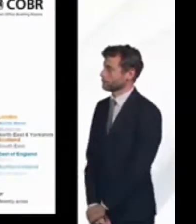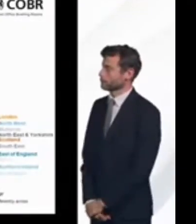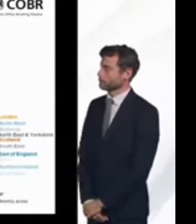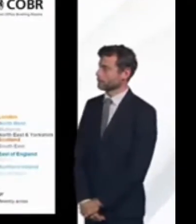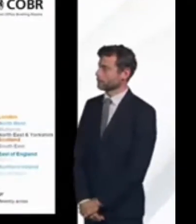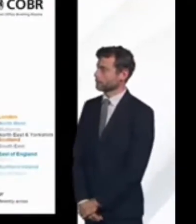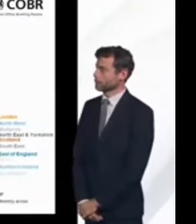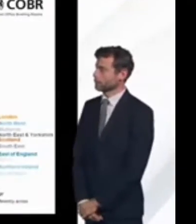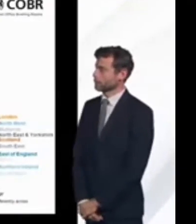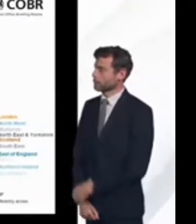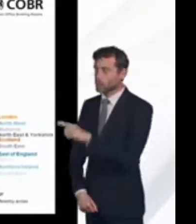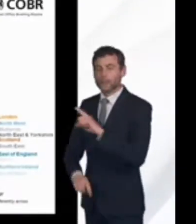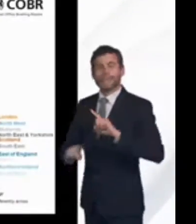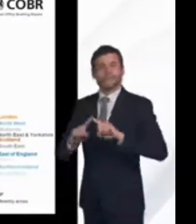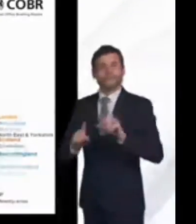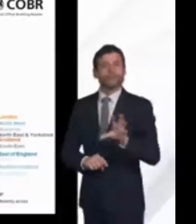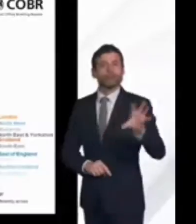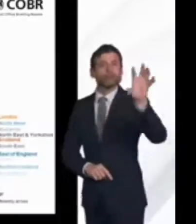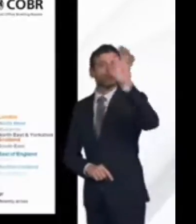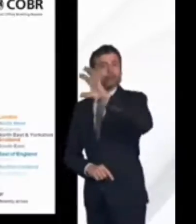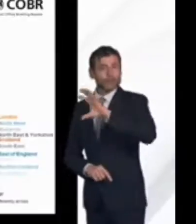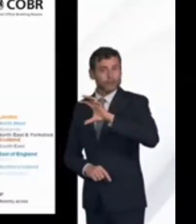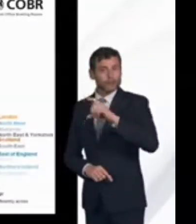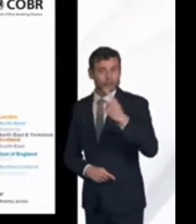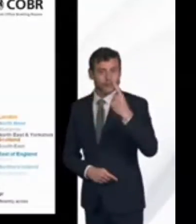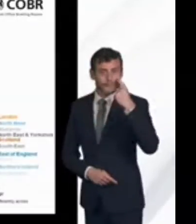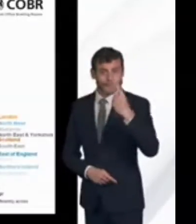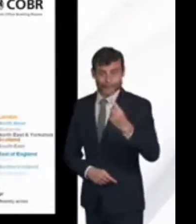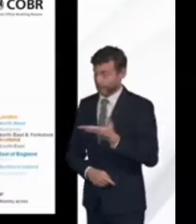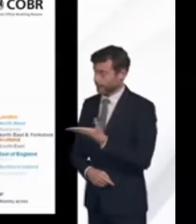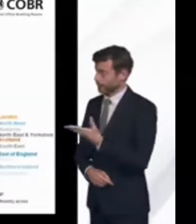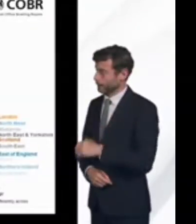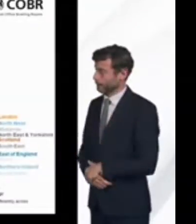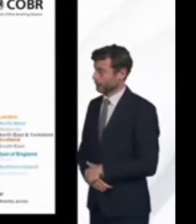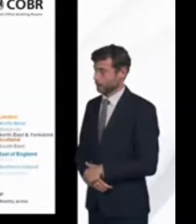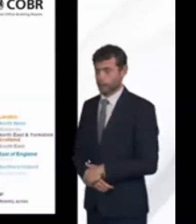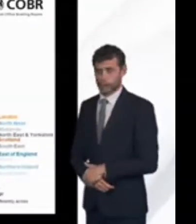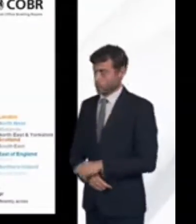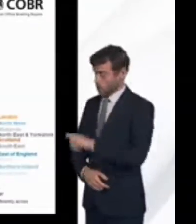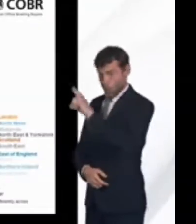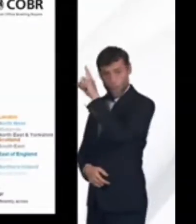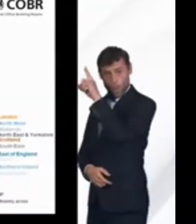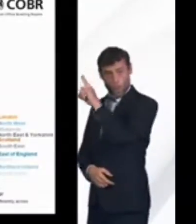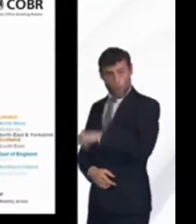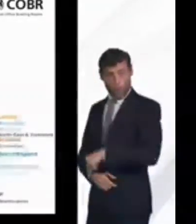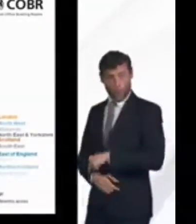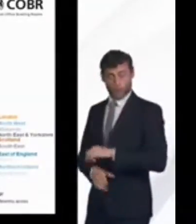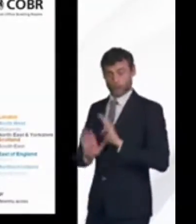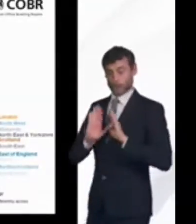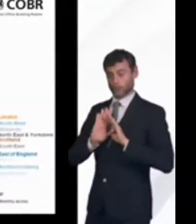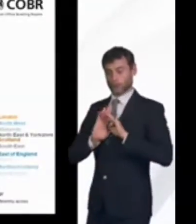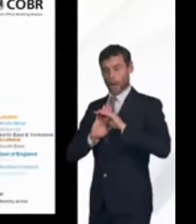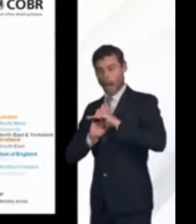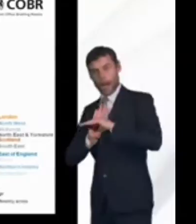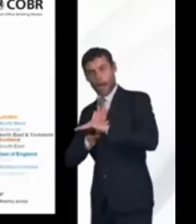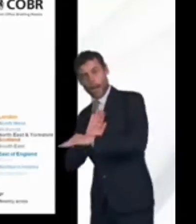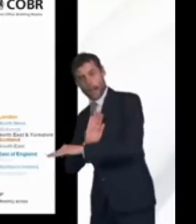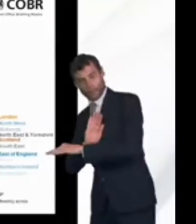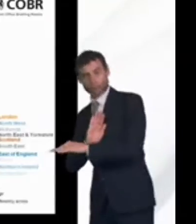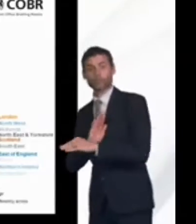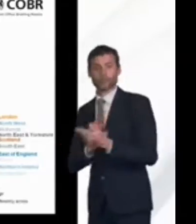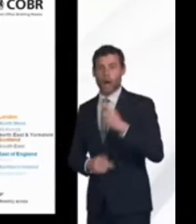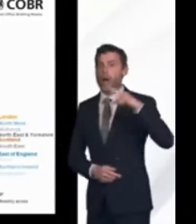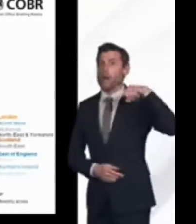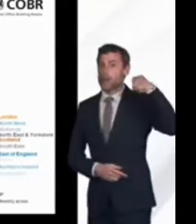the nations and in different regions. You can see very clearly the decrease in the number of people in hospital in London. You can